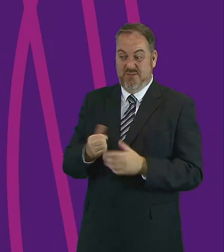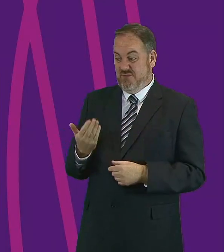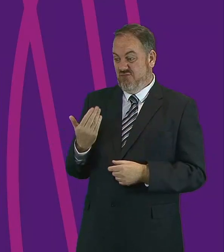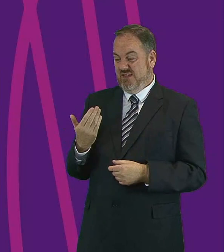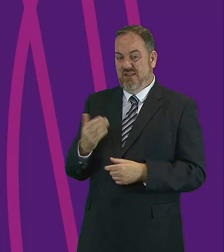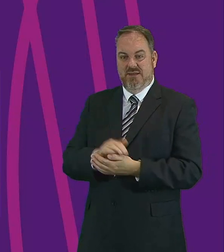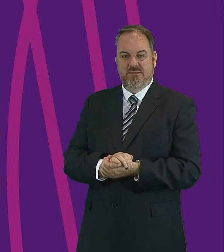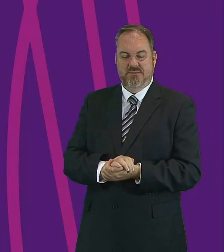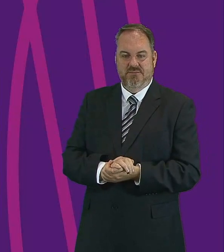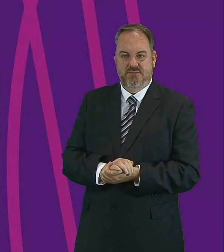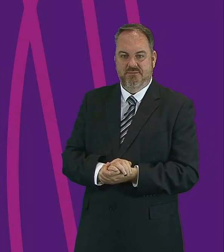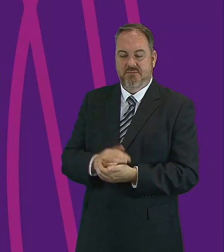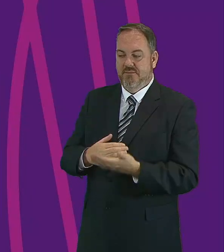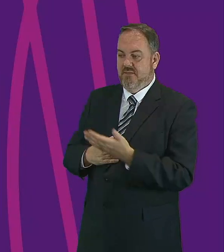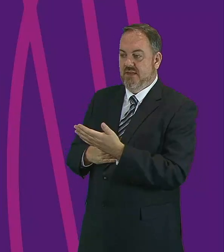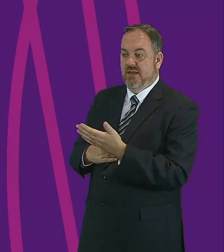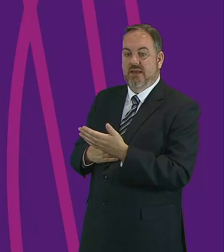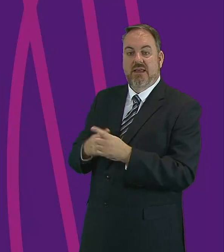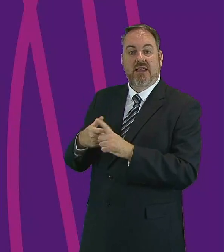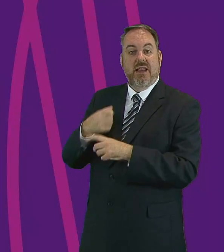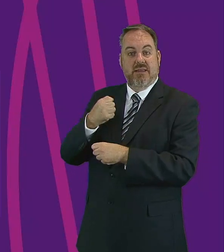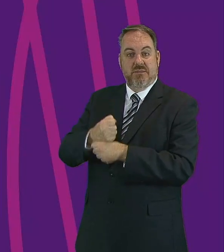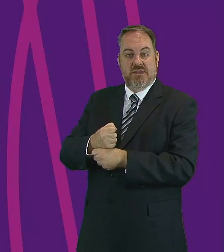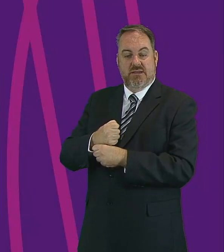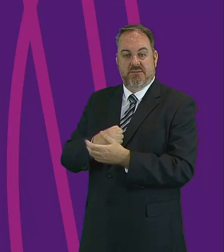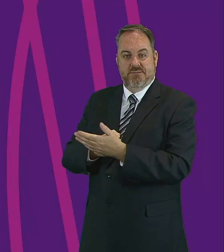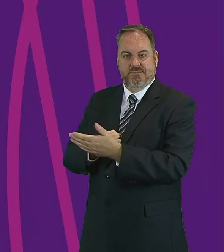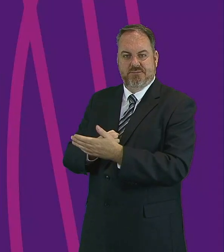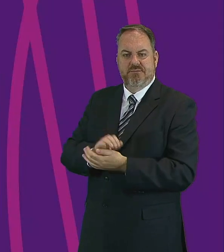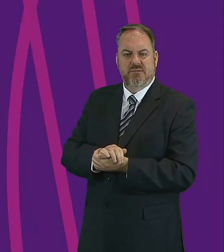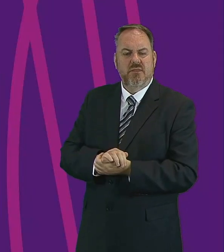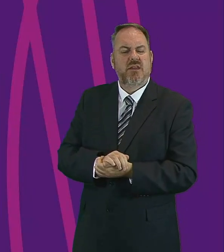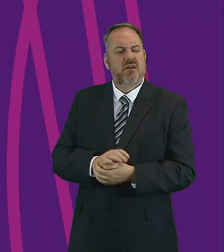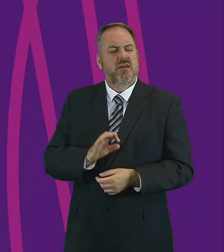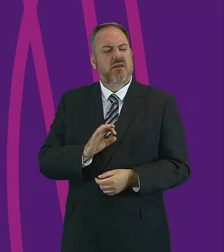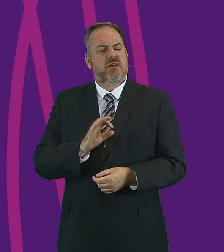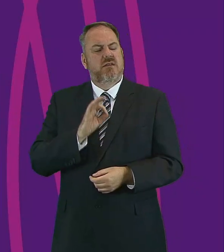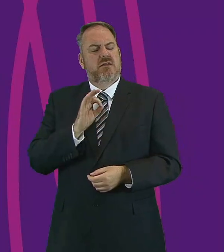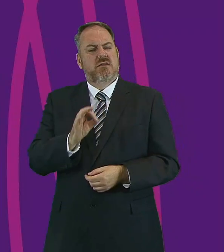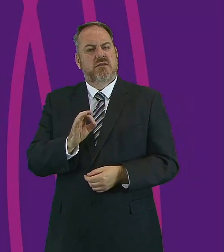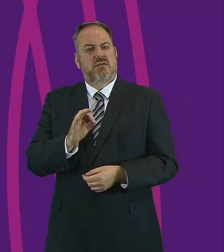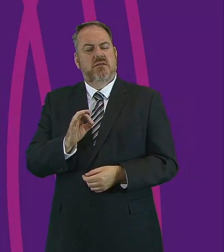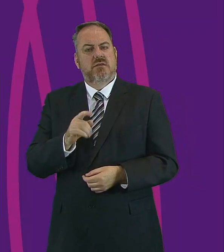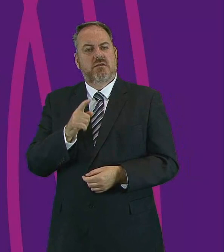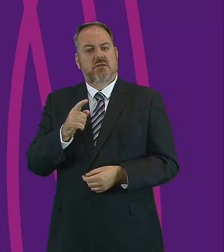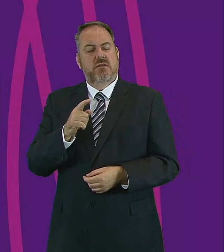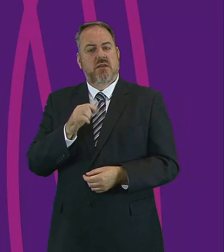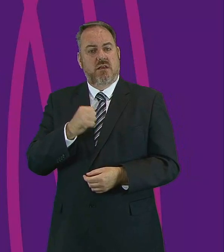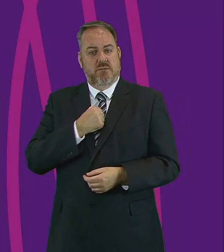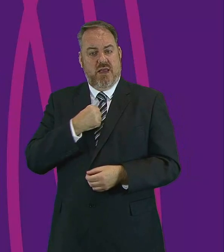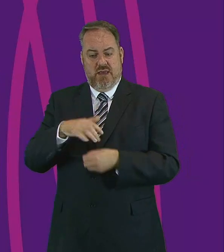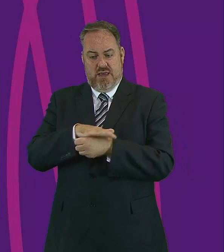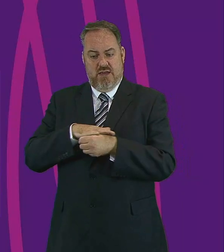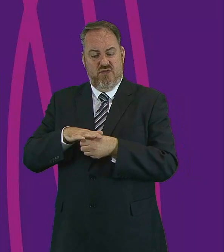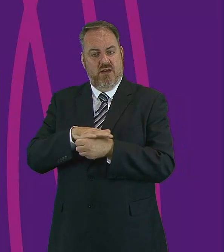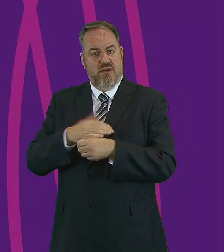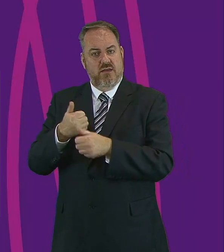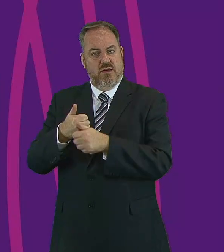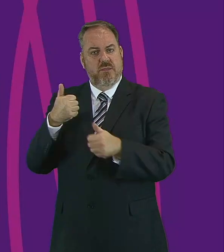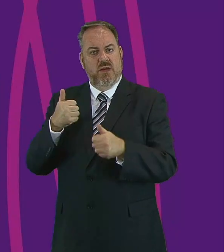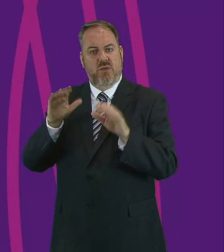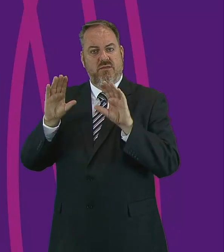followed by Liam Kerr. Thank you, Presiding Officer. First Minister, Hunterston B in my constituency will cease energy production in early